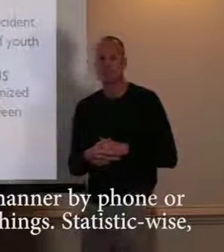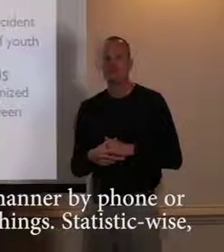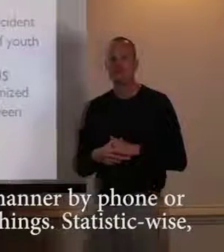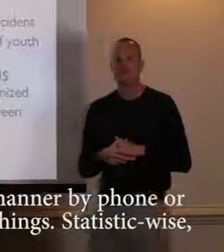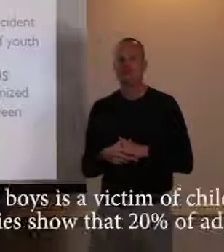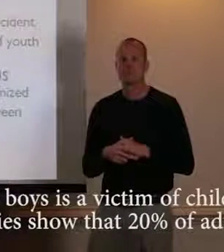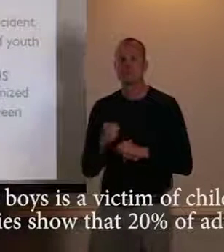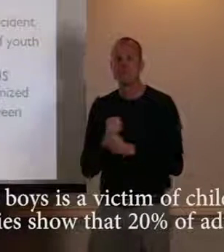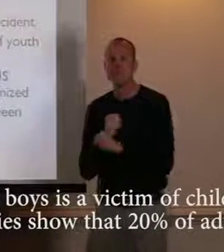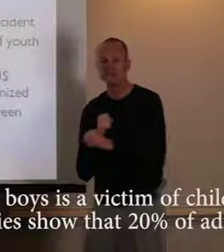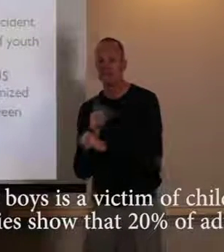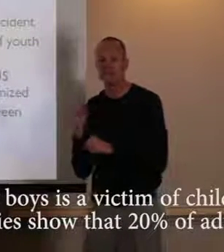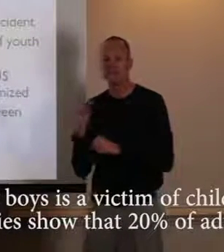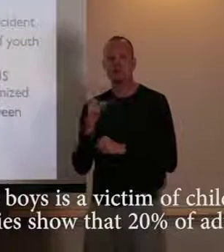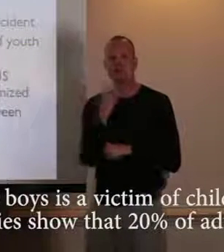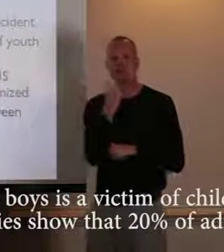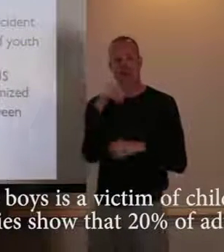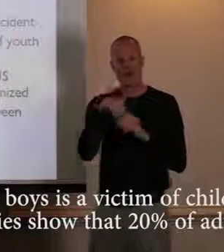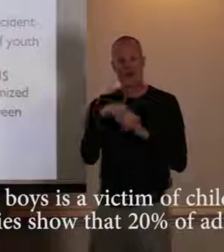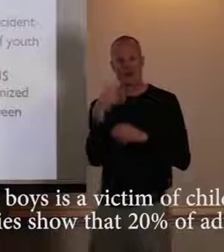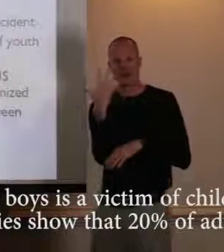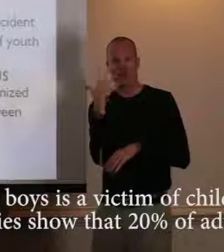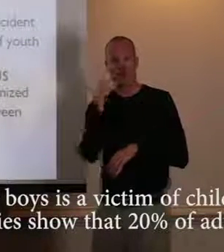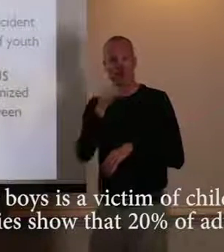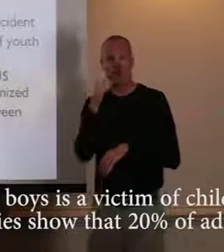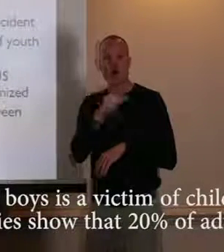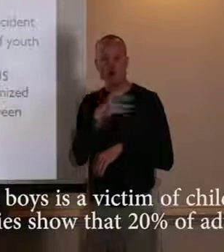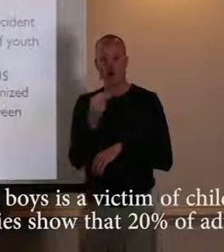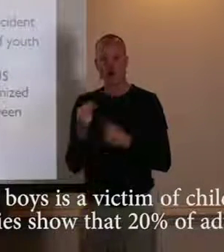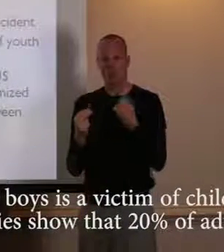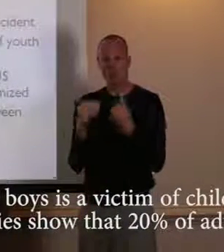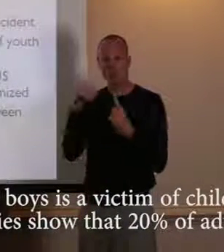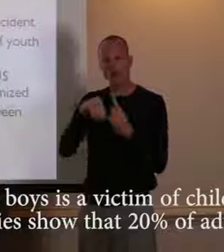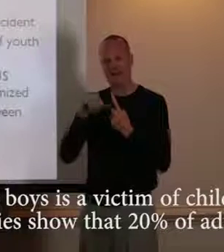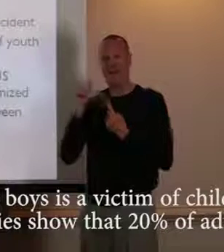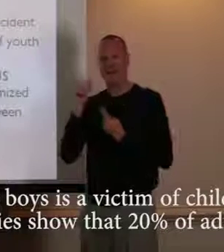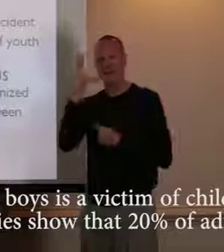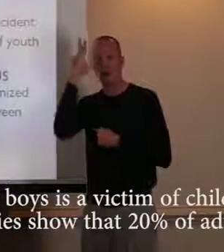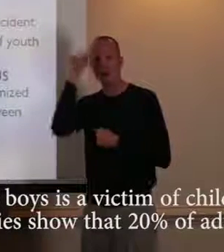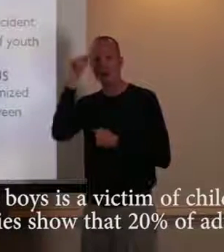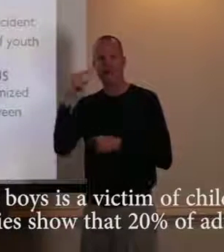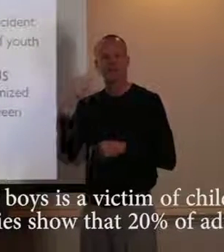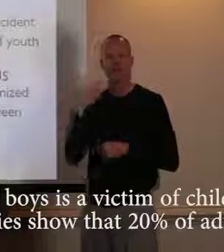Statistic-wise, 1 in 5 girls and 1 in 20 boys is a victim of child sexual abuse.